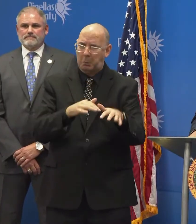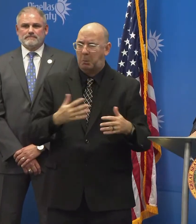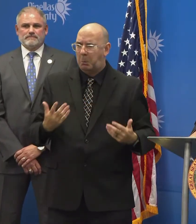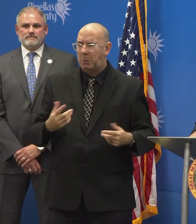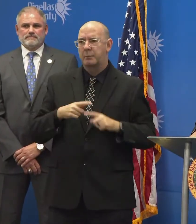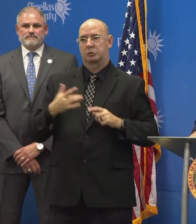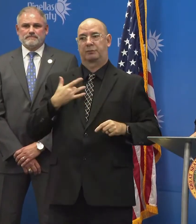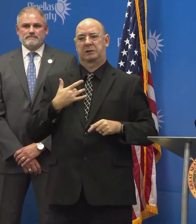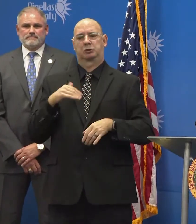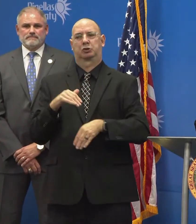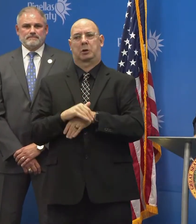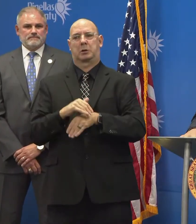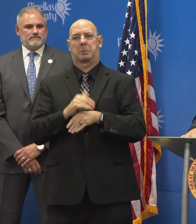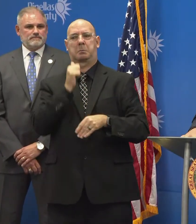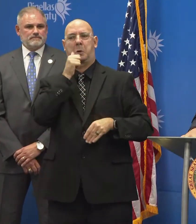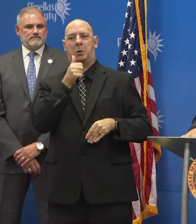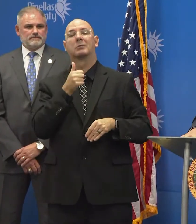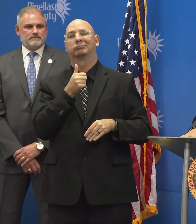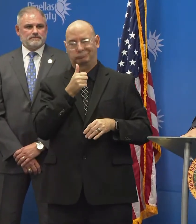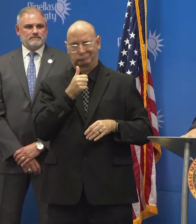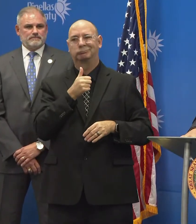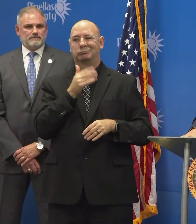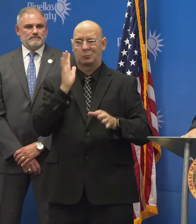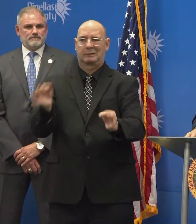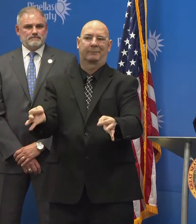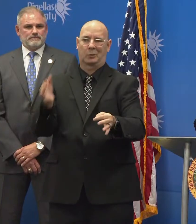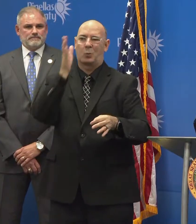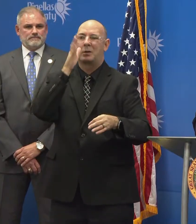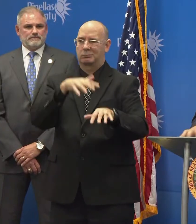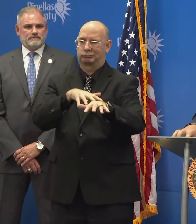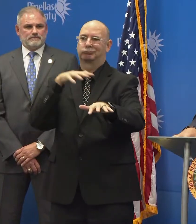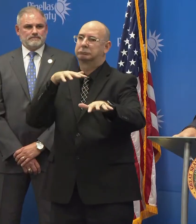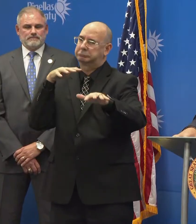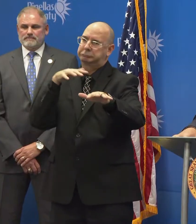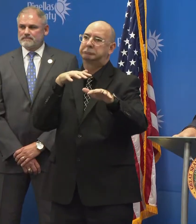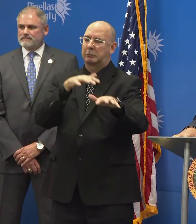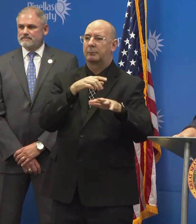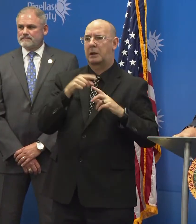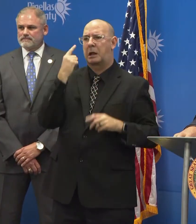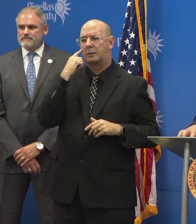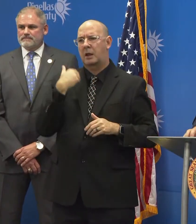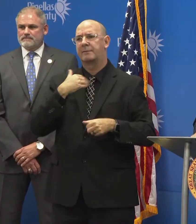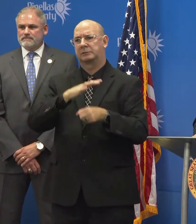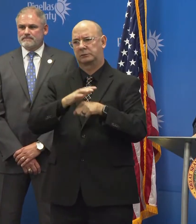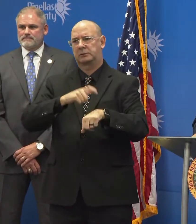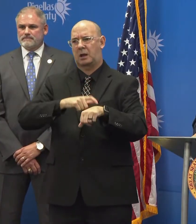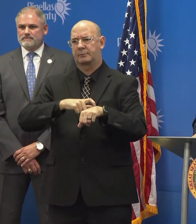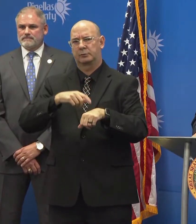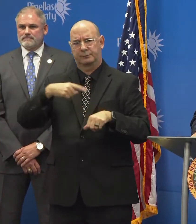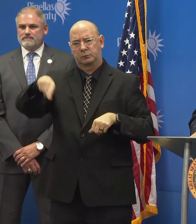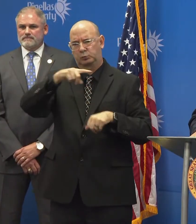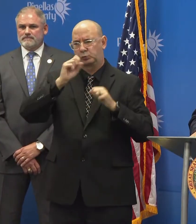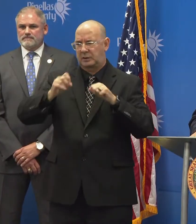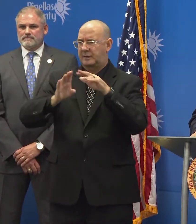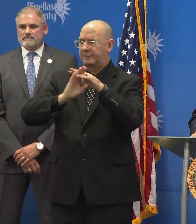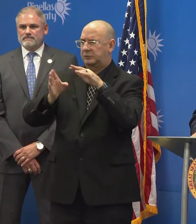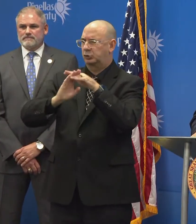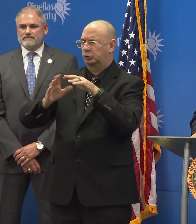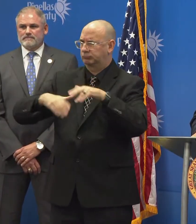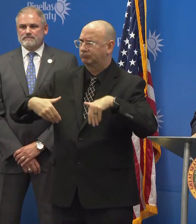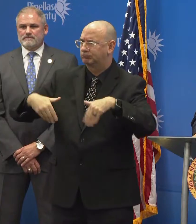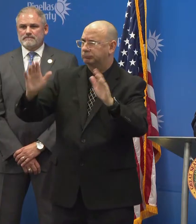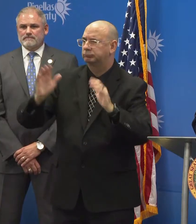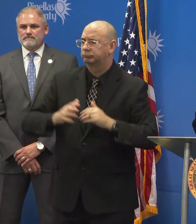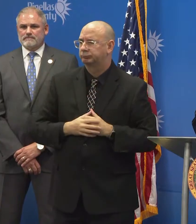and into tomorrow. But I do think they've given enough time to be able to safely evacuate. And as was said by pretty much